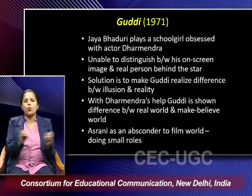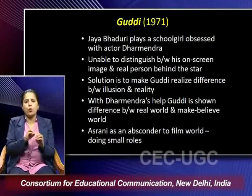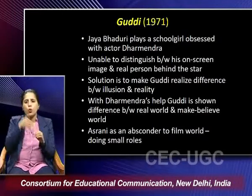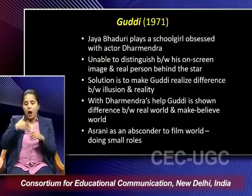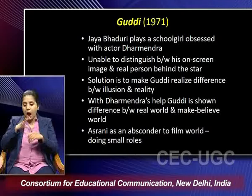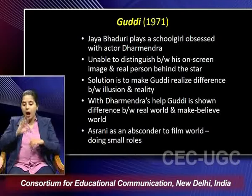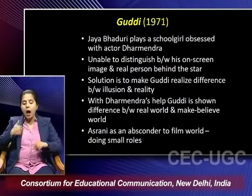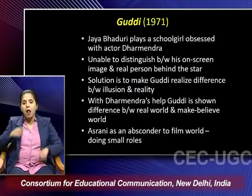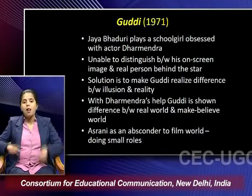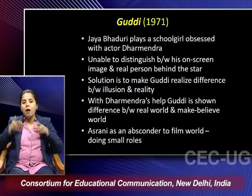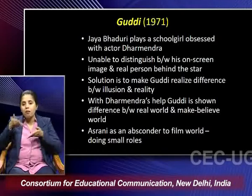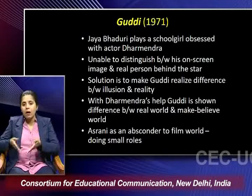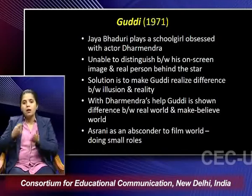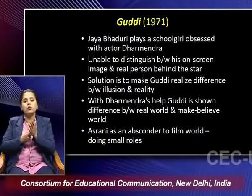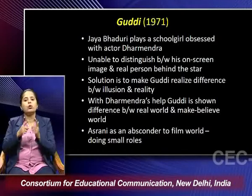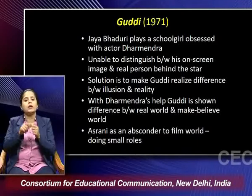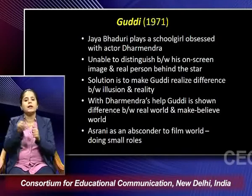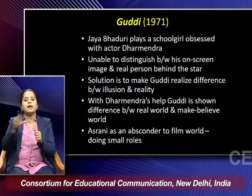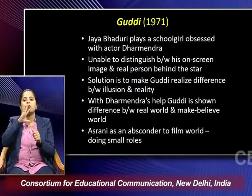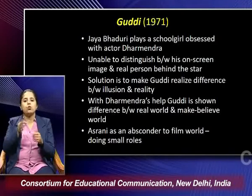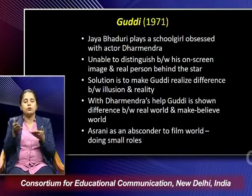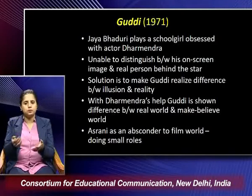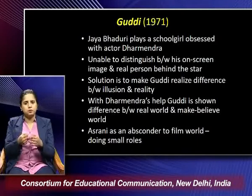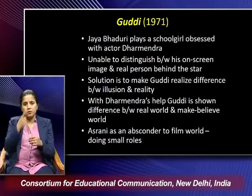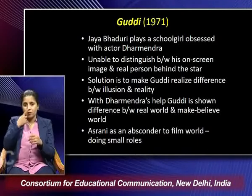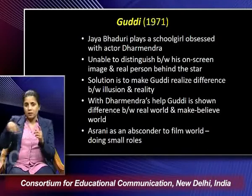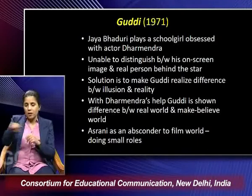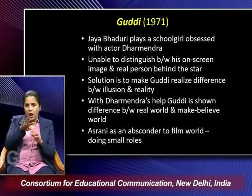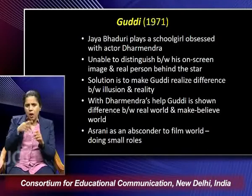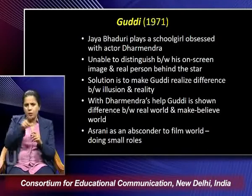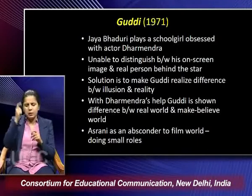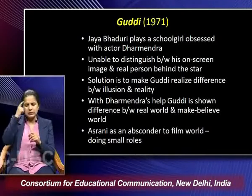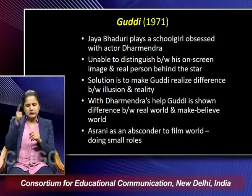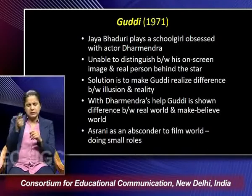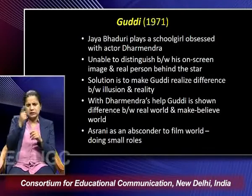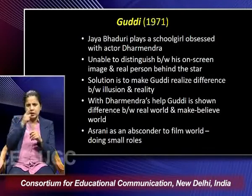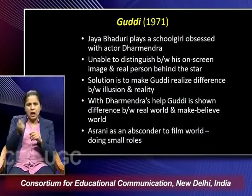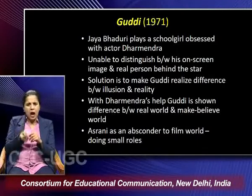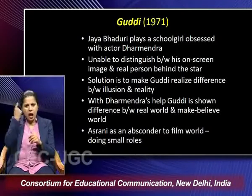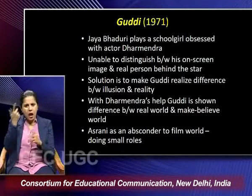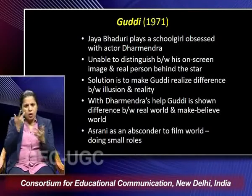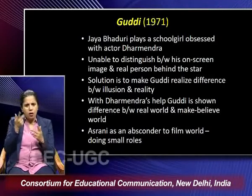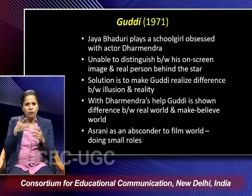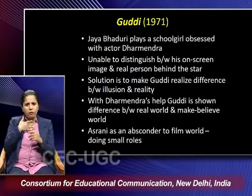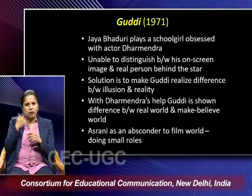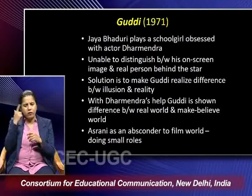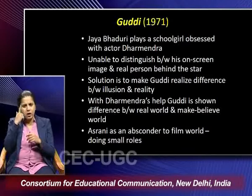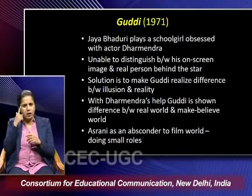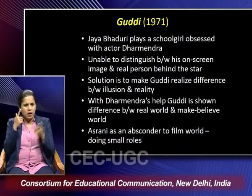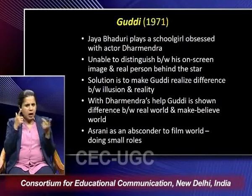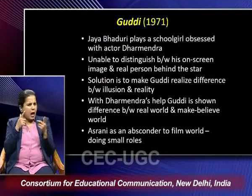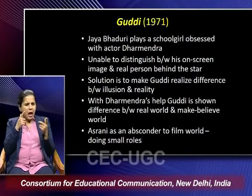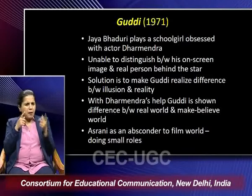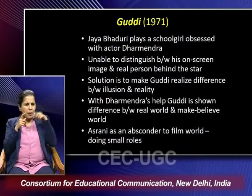the solution is to make Guddi, played by Jaya Bhaduri, realize the difference between the illusion and the reality as